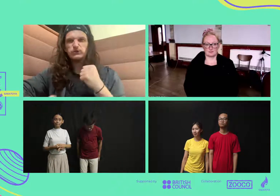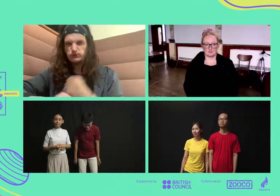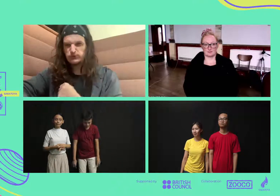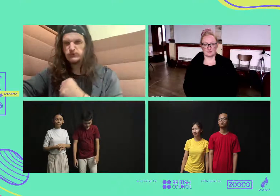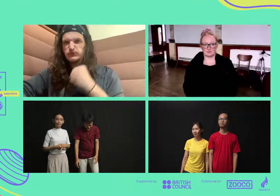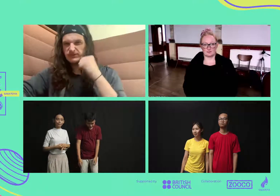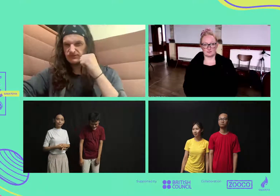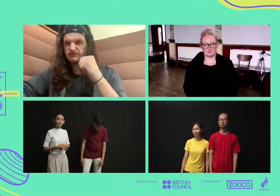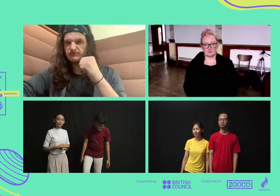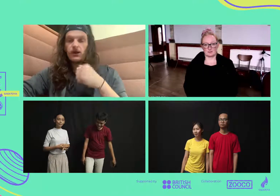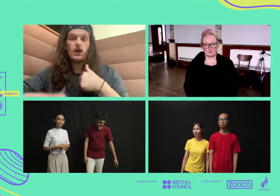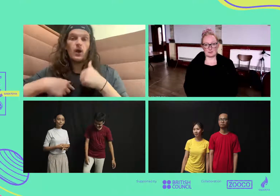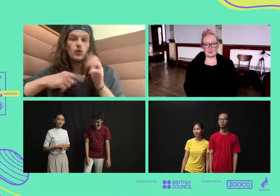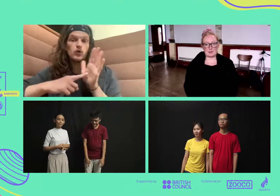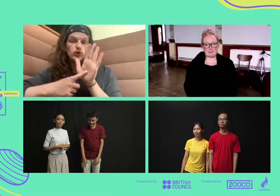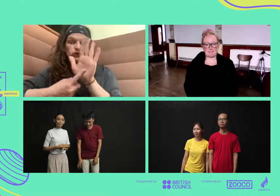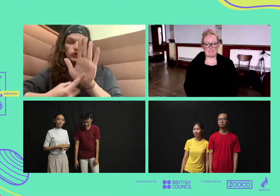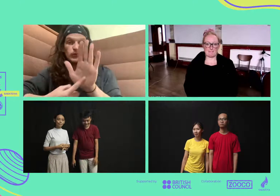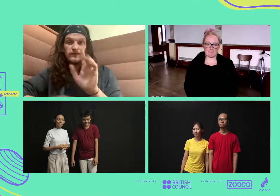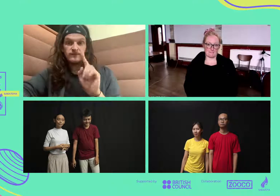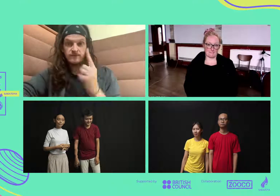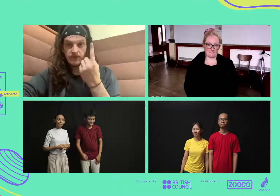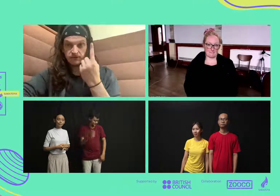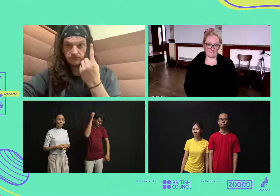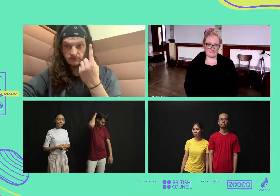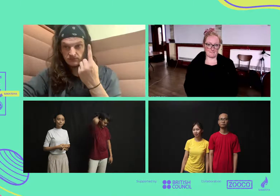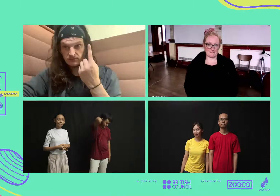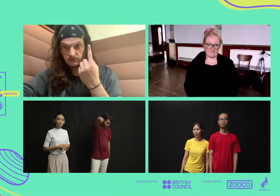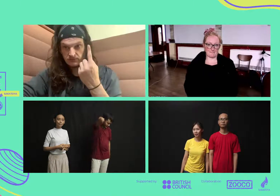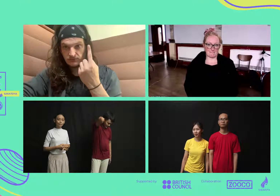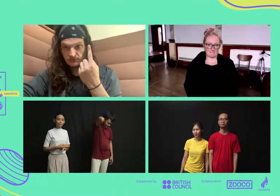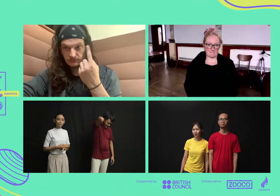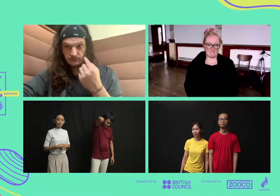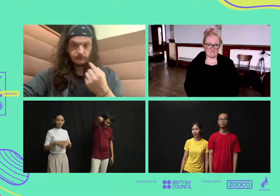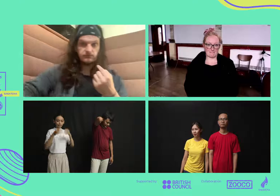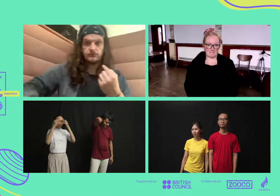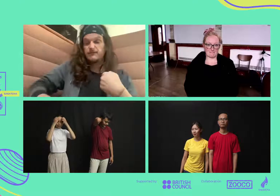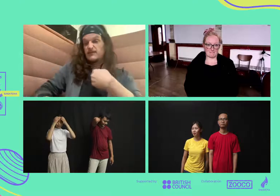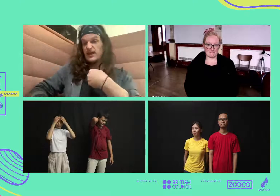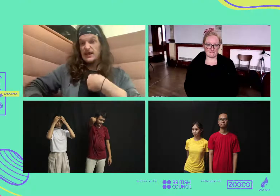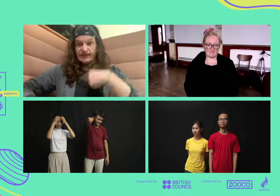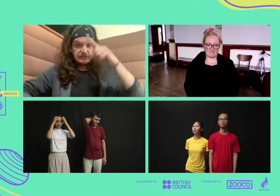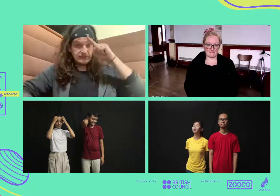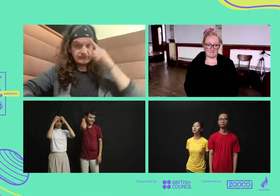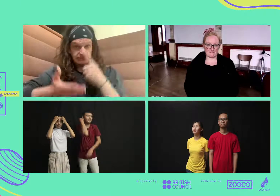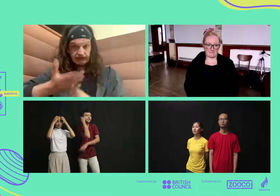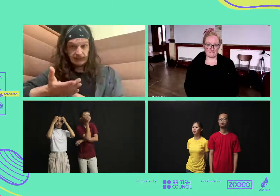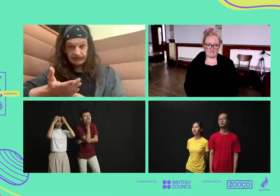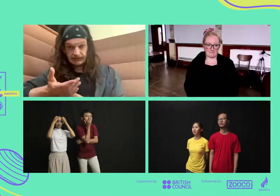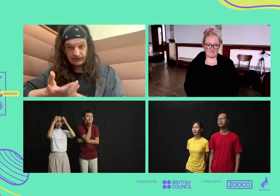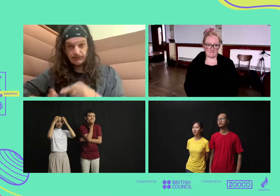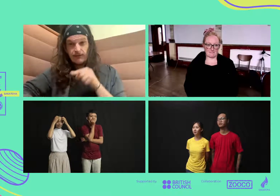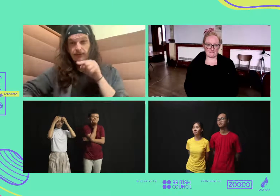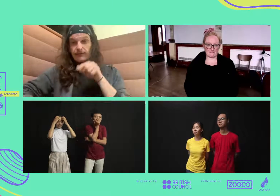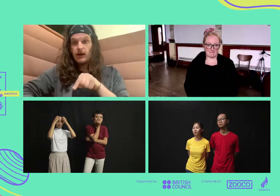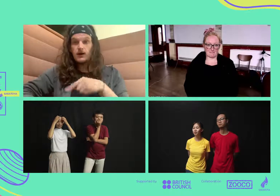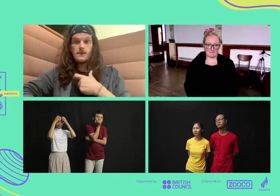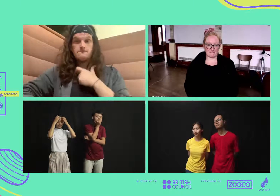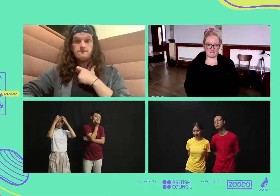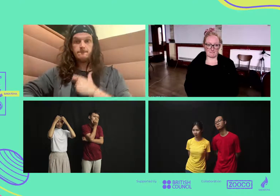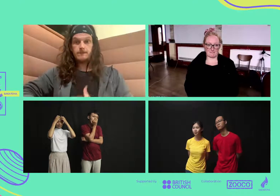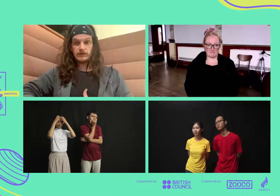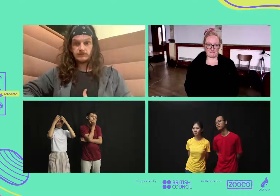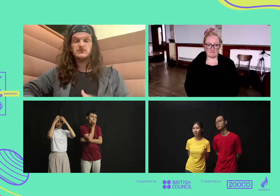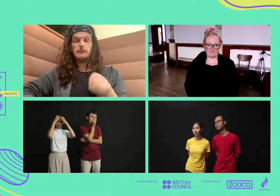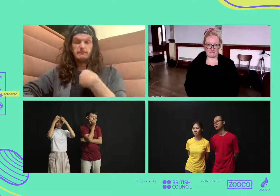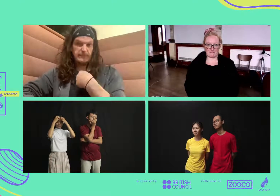decide. Okay, so you decide the ending. You can do it. So I'm going to show you an example first. So if you watch me first, so